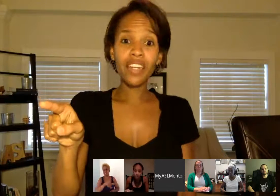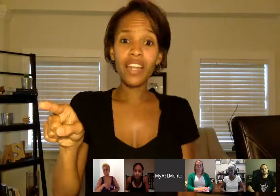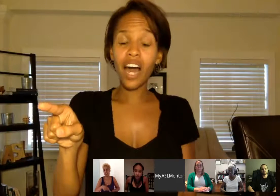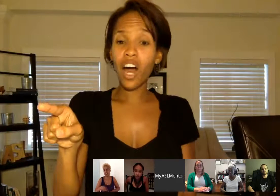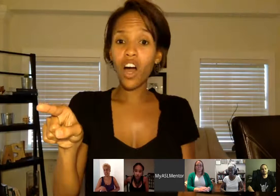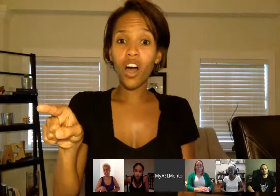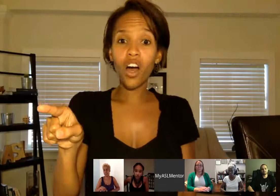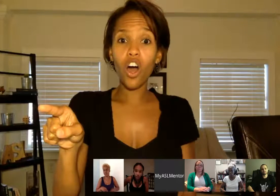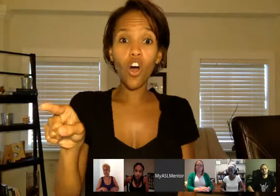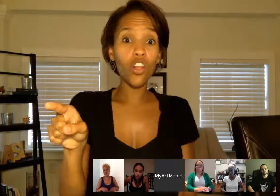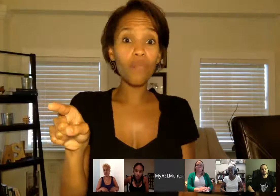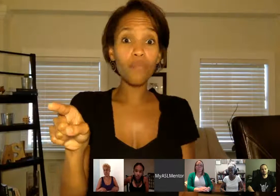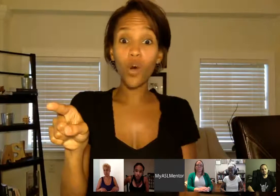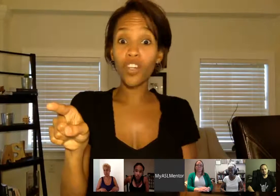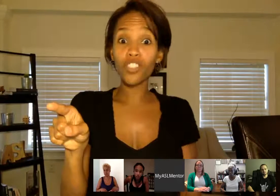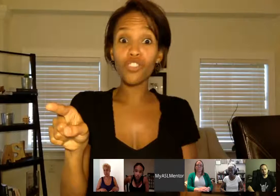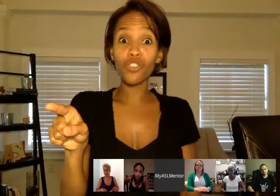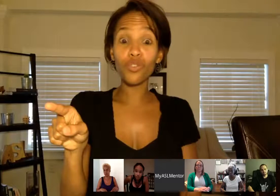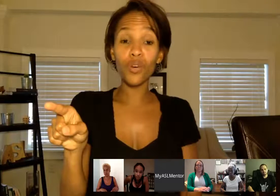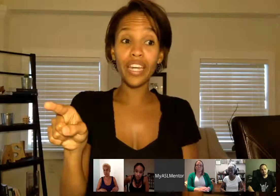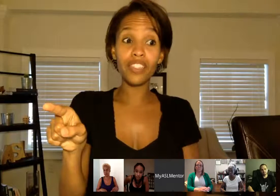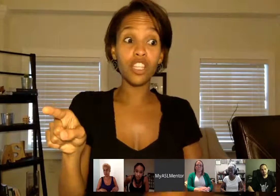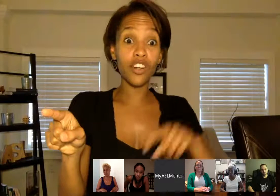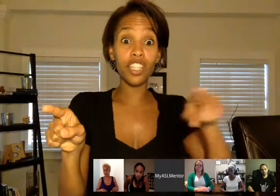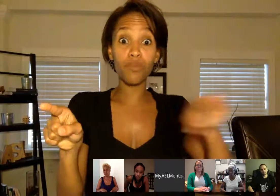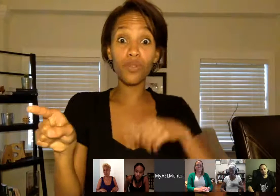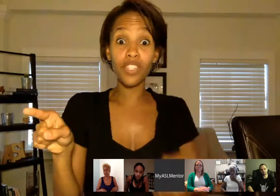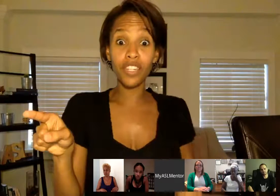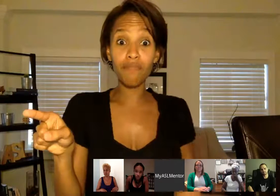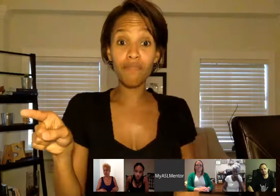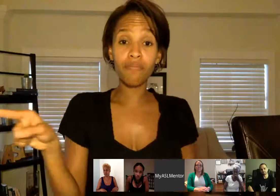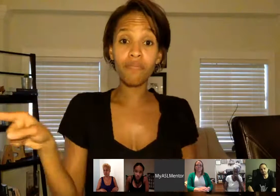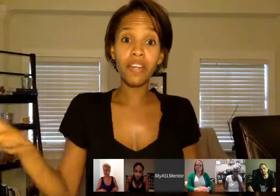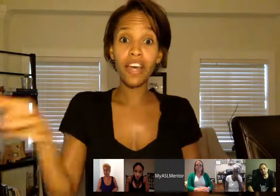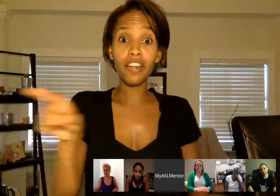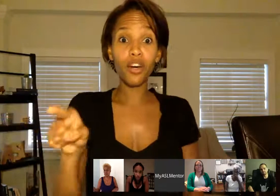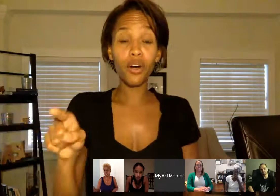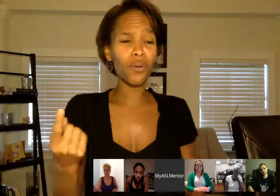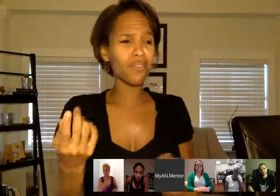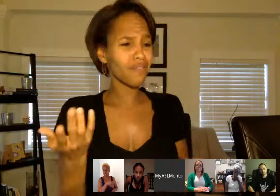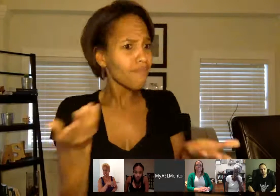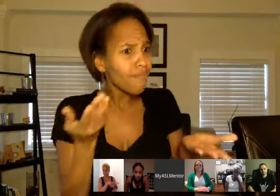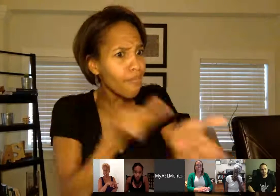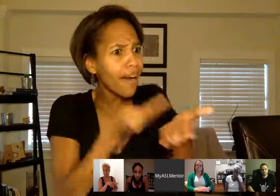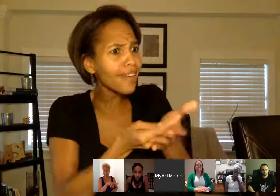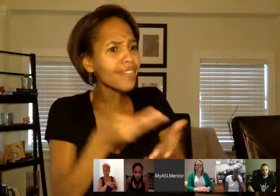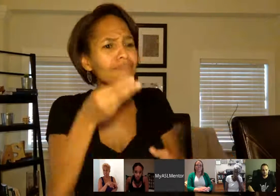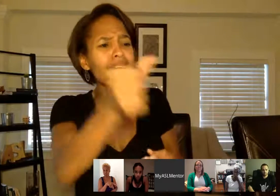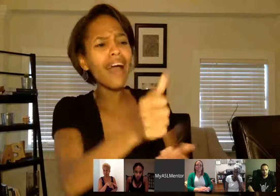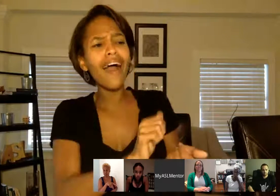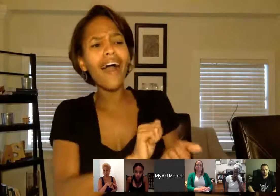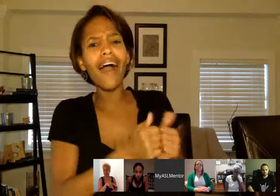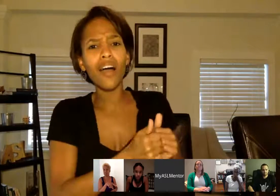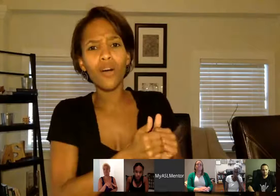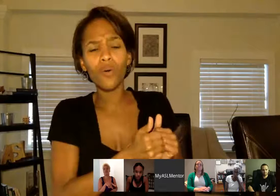and then all I'm going to do is look at the museum and go,